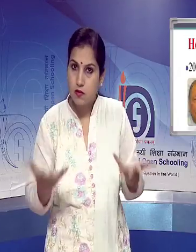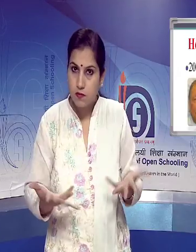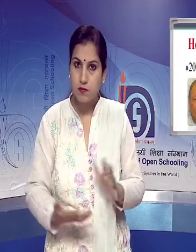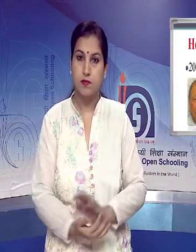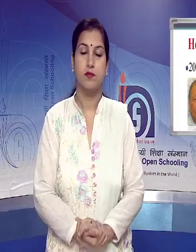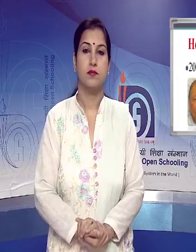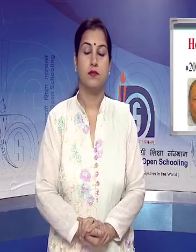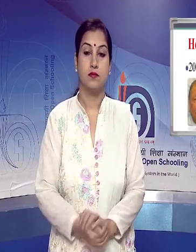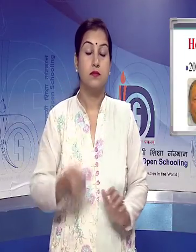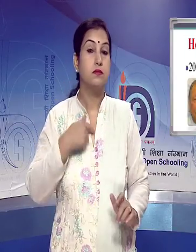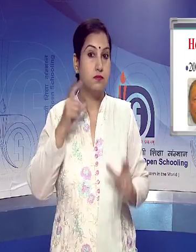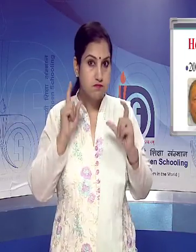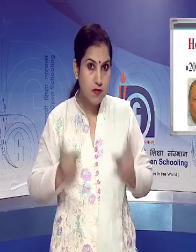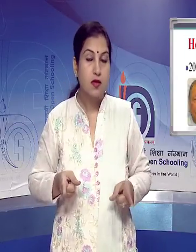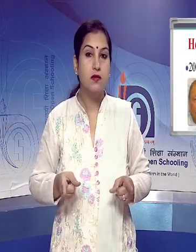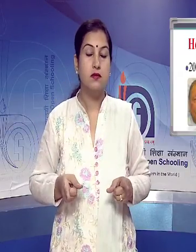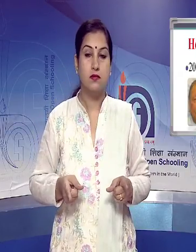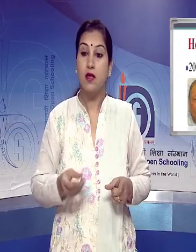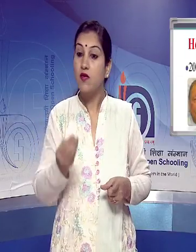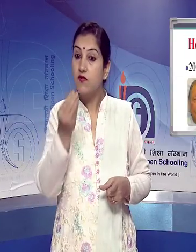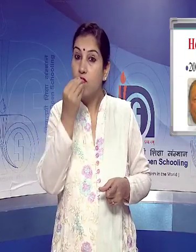We should give a carbohydrate-rich diet.